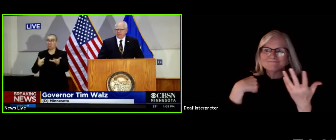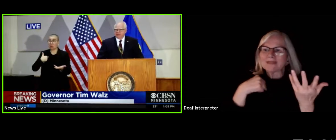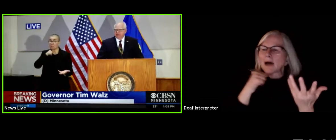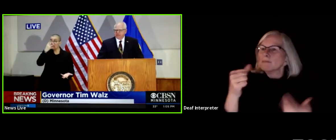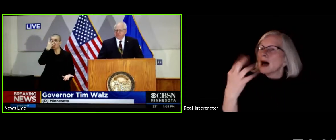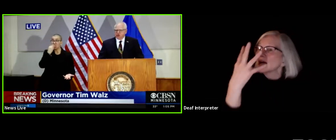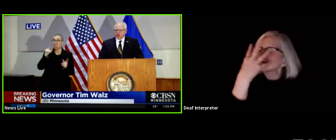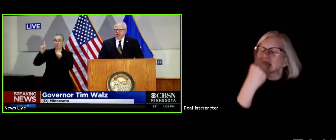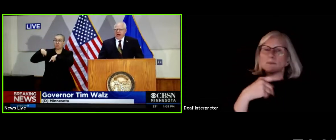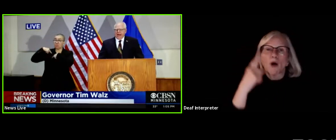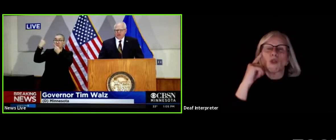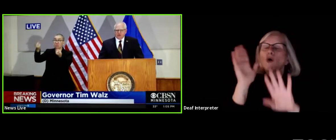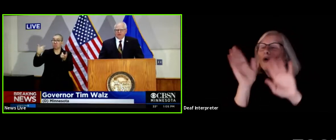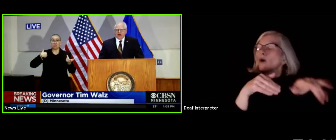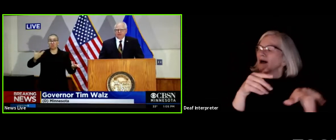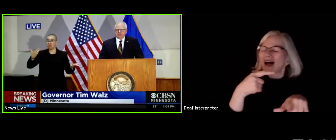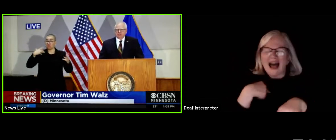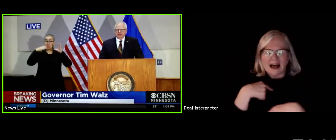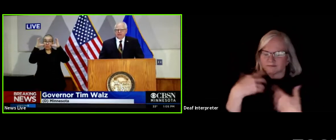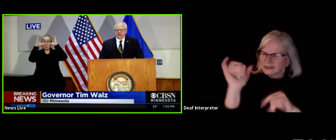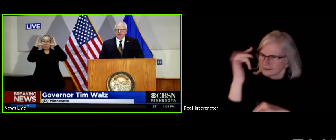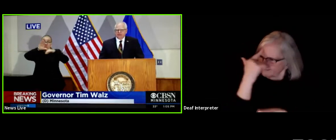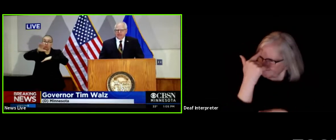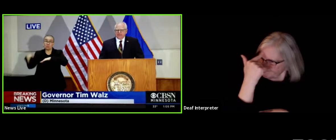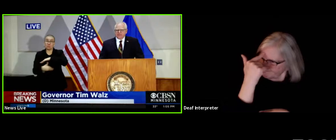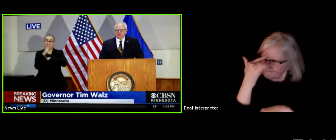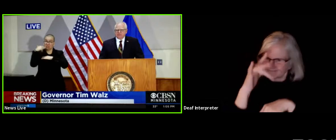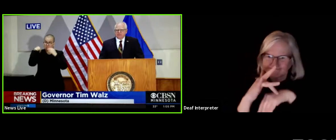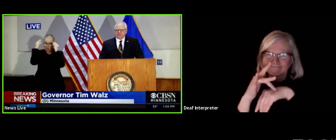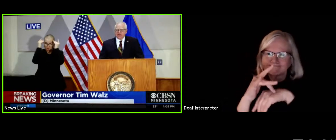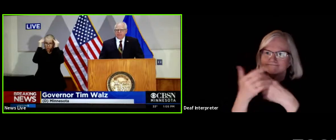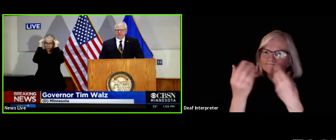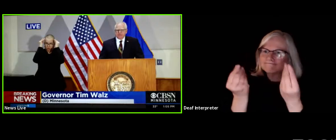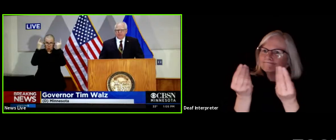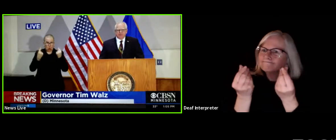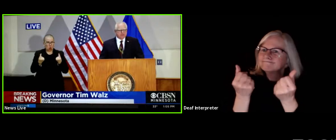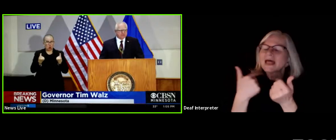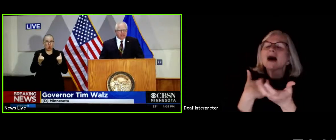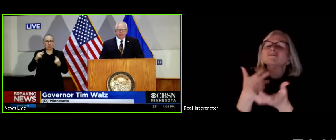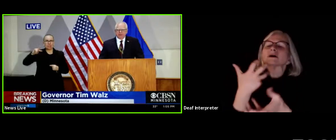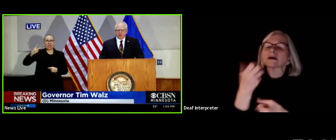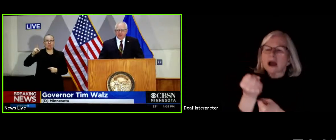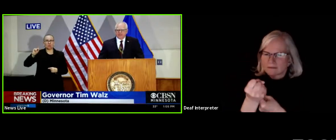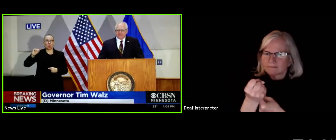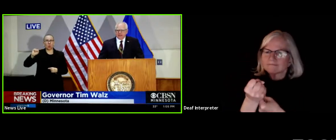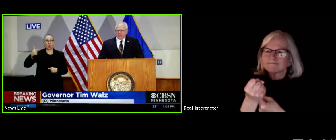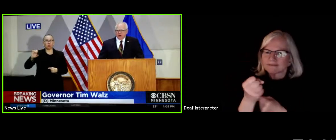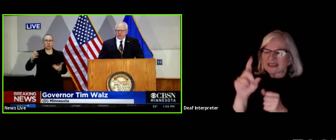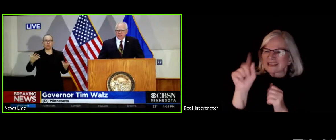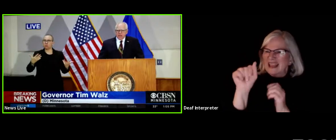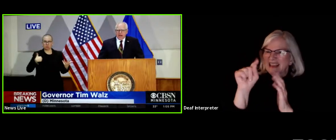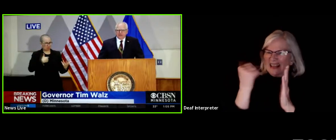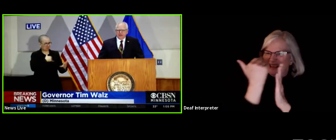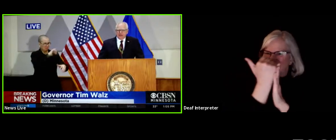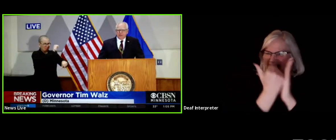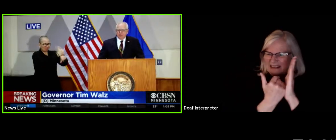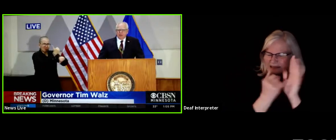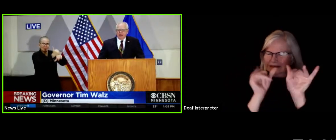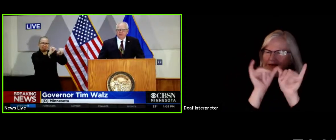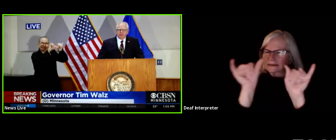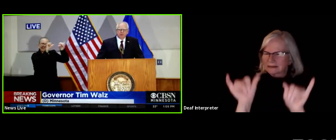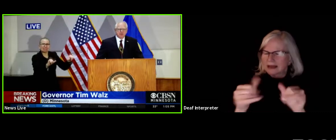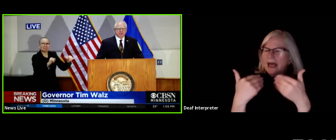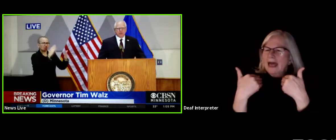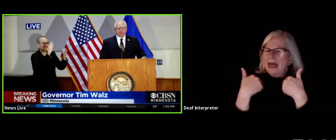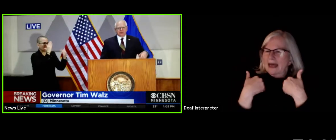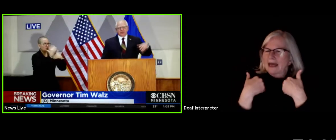yes, I am deeply concerned. I do have confidence in the data system that's set up and some of the things that's happening for that second dose. I think I would